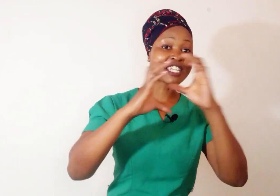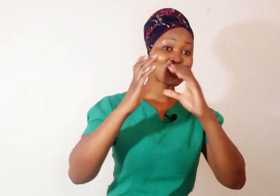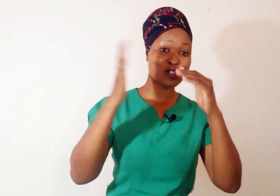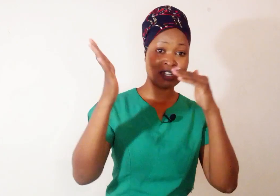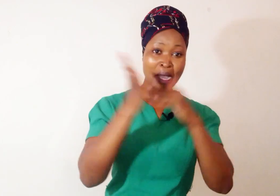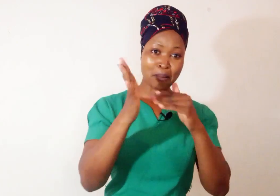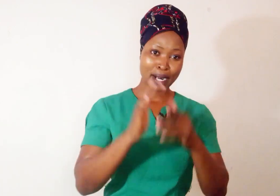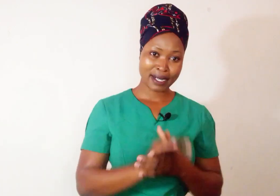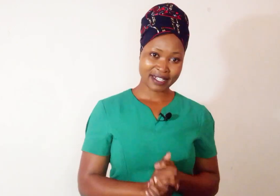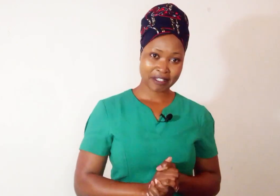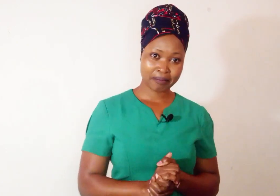communication barrier.